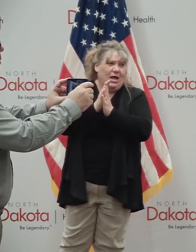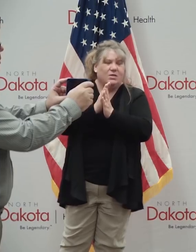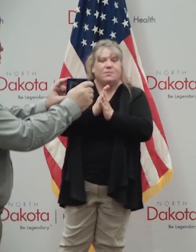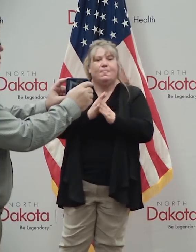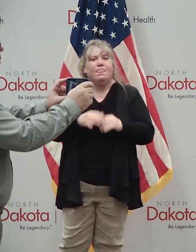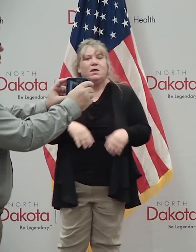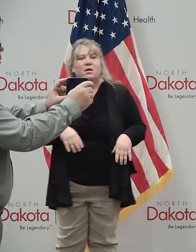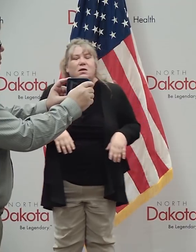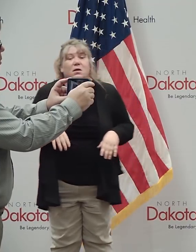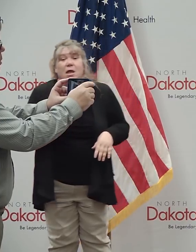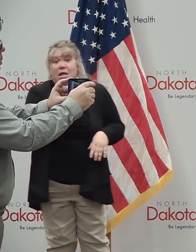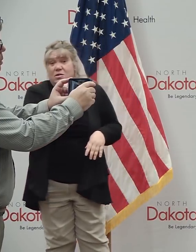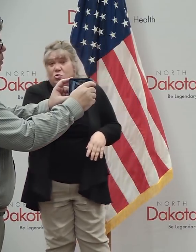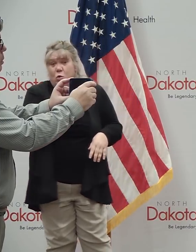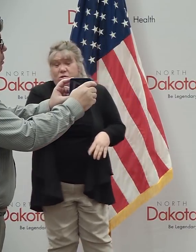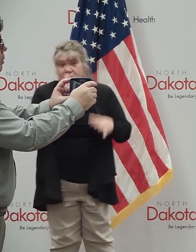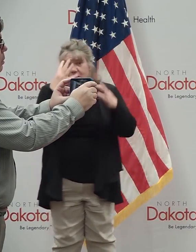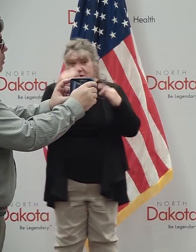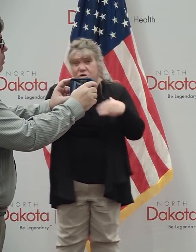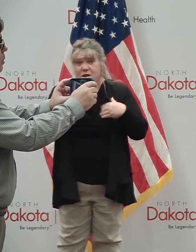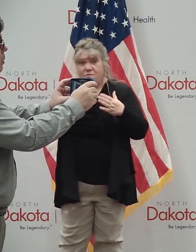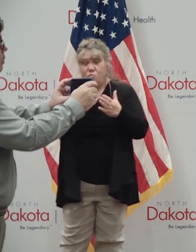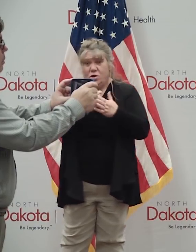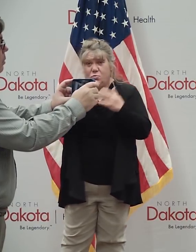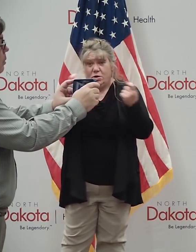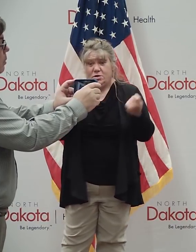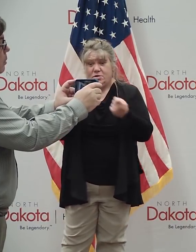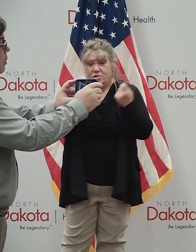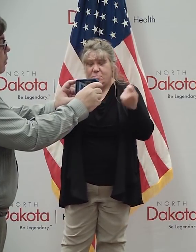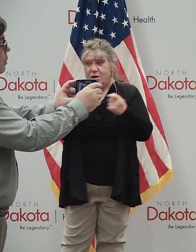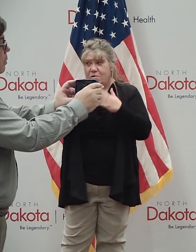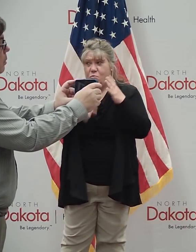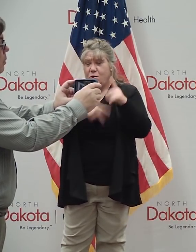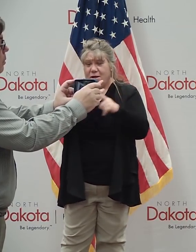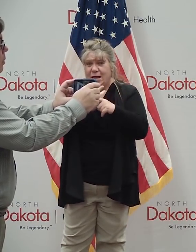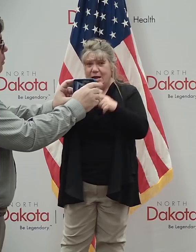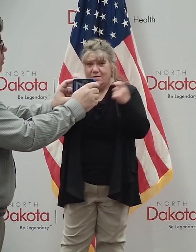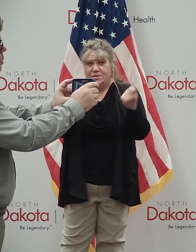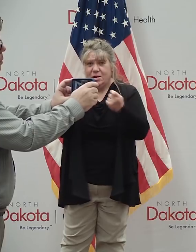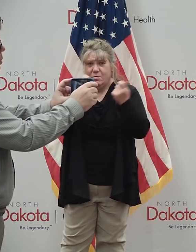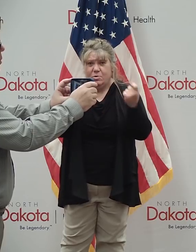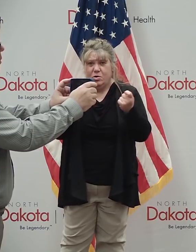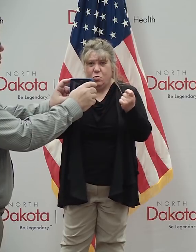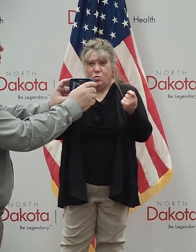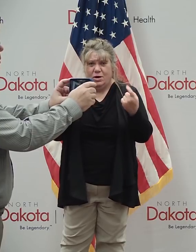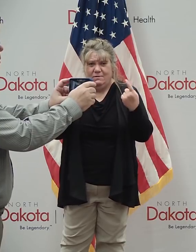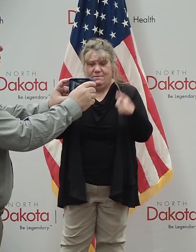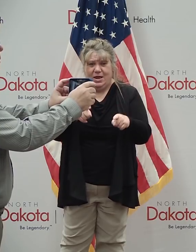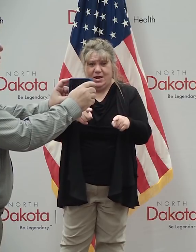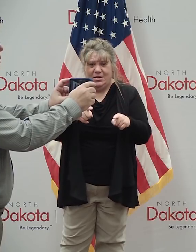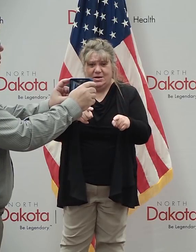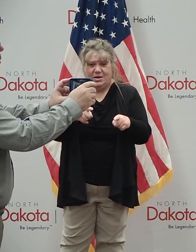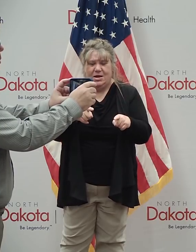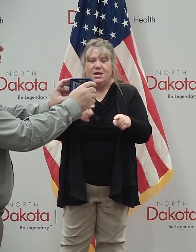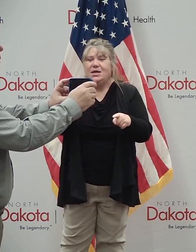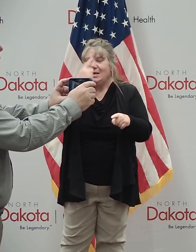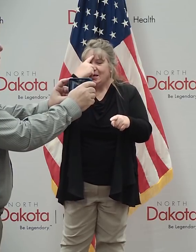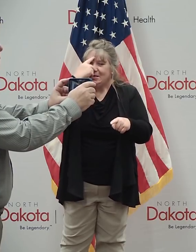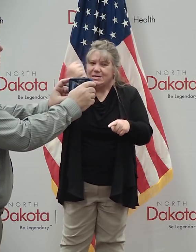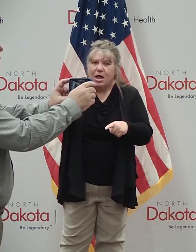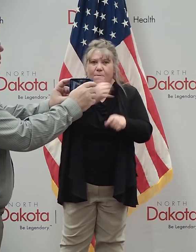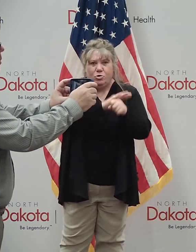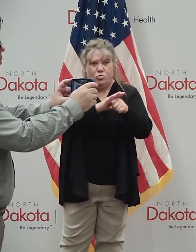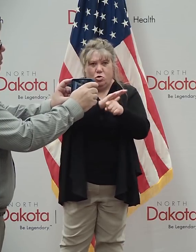was the decision to have a graduation ceremony and what type of ceremony or event is being left up to local discretion and